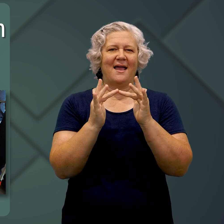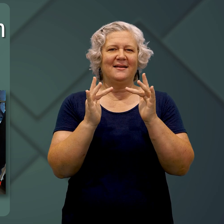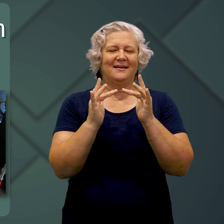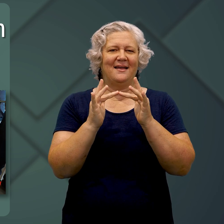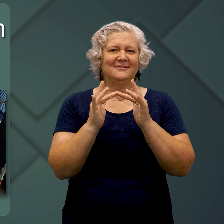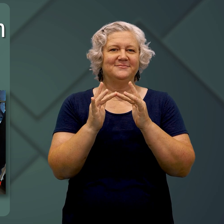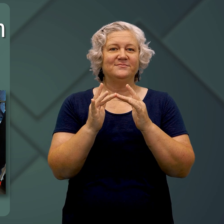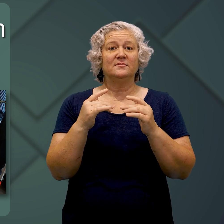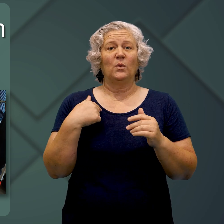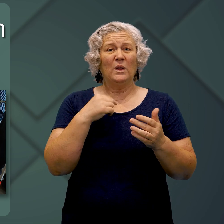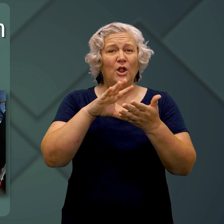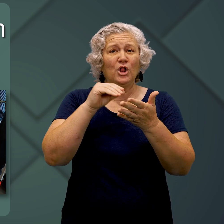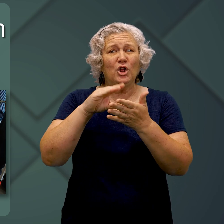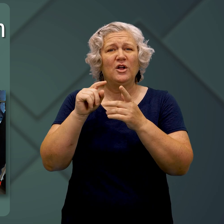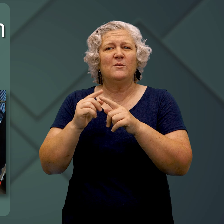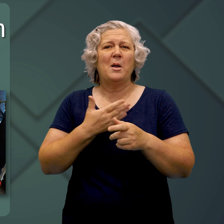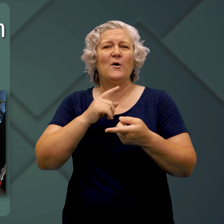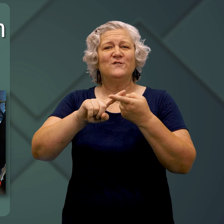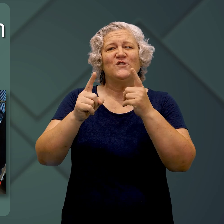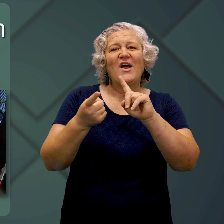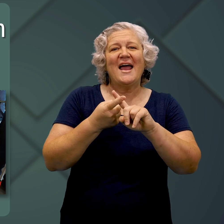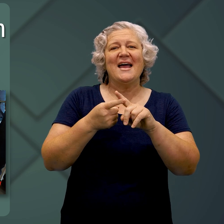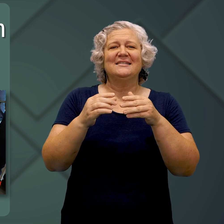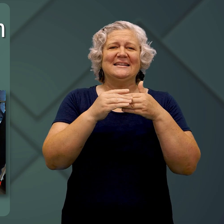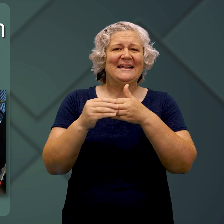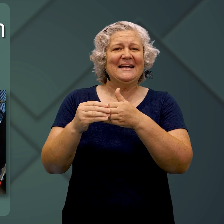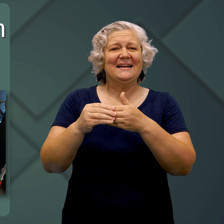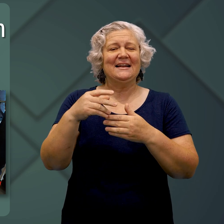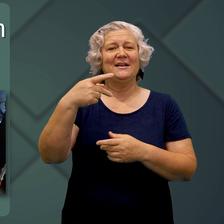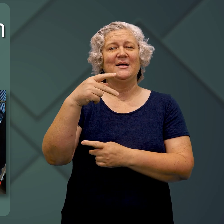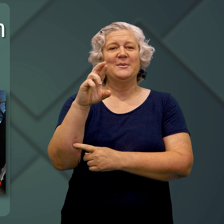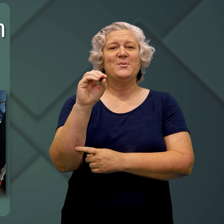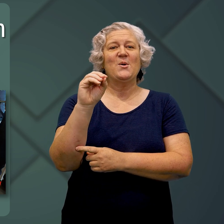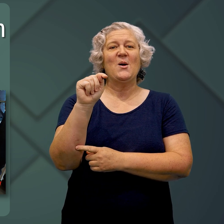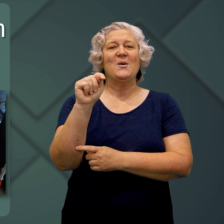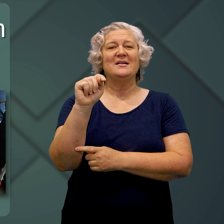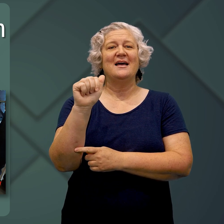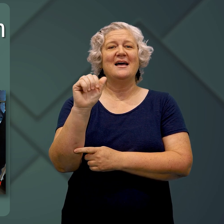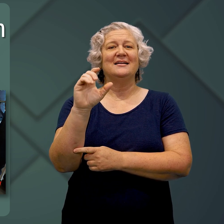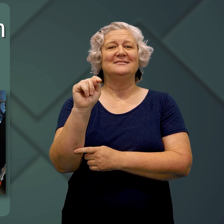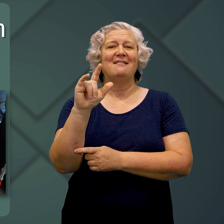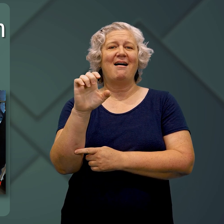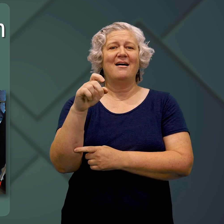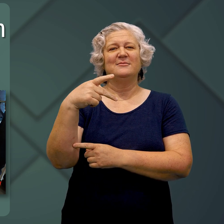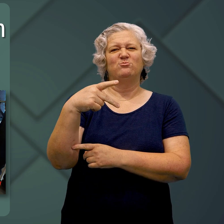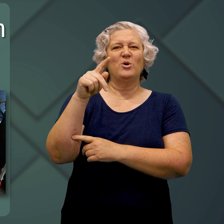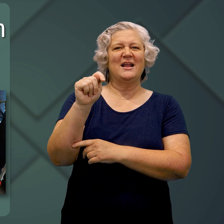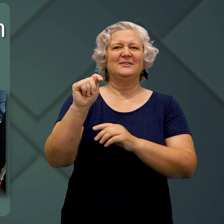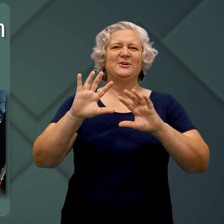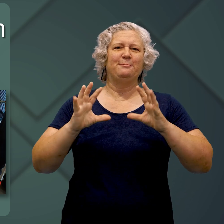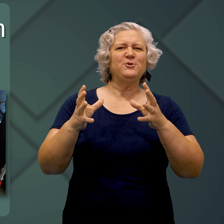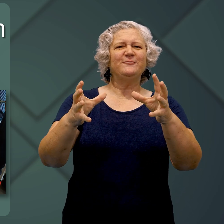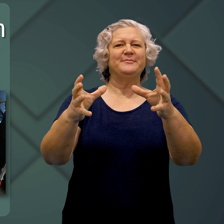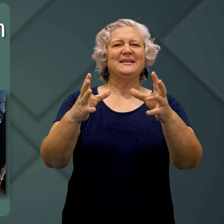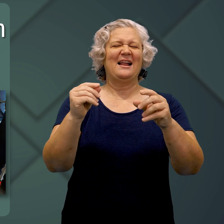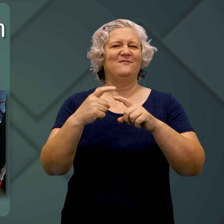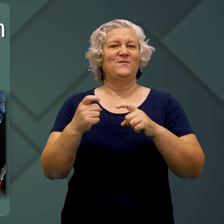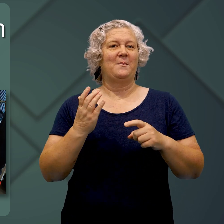contact. We're learning from our friends who are leading the pro-tactile movement and from our